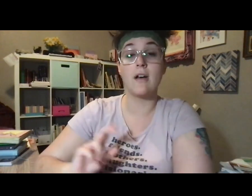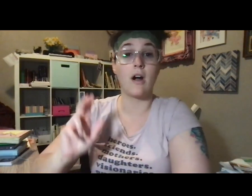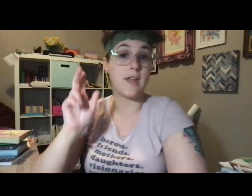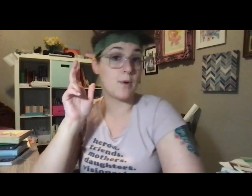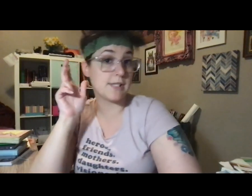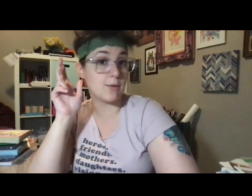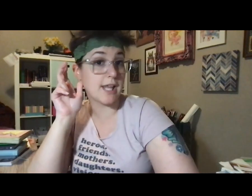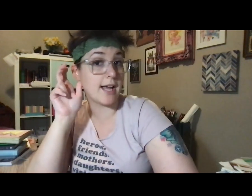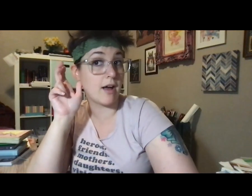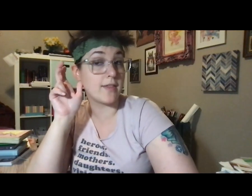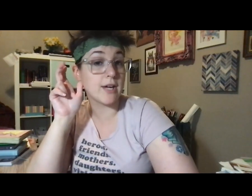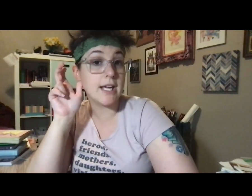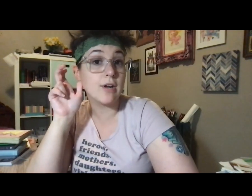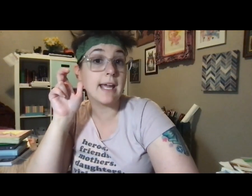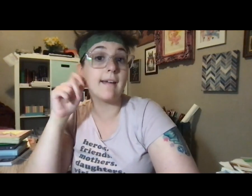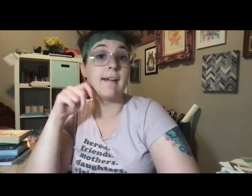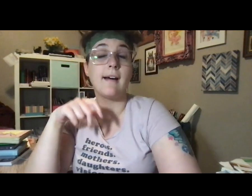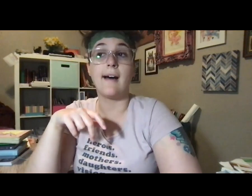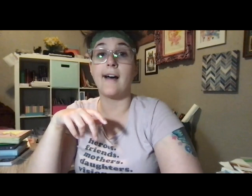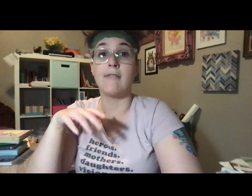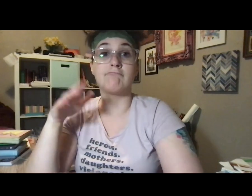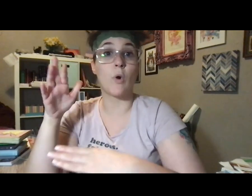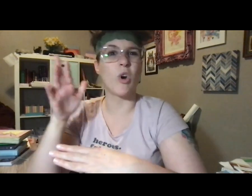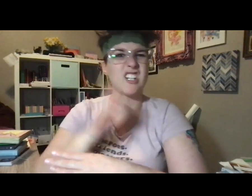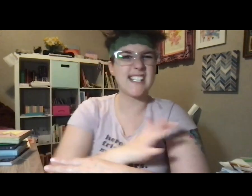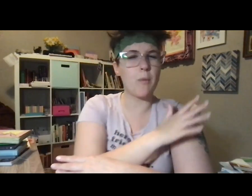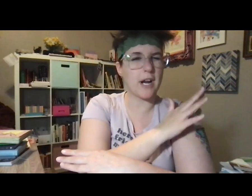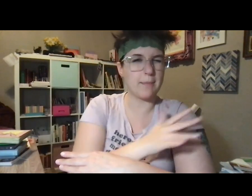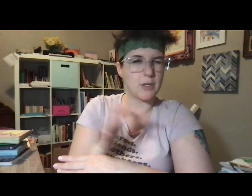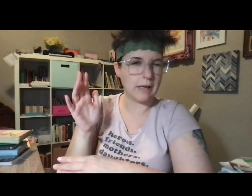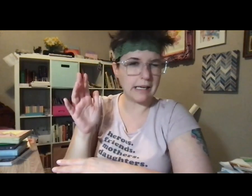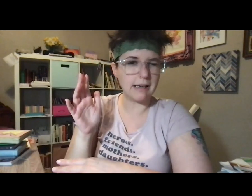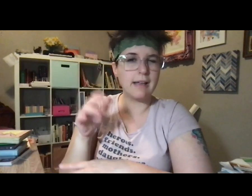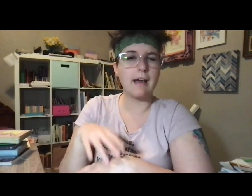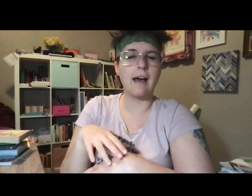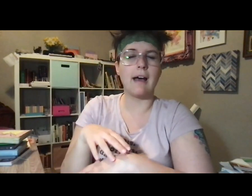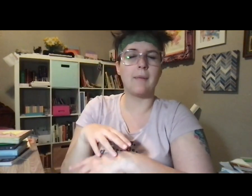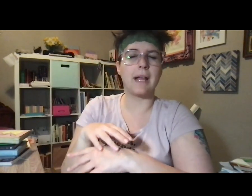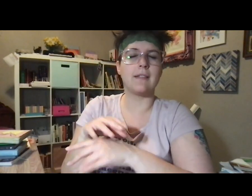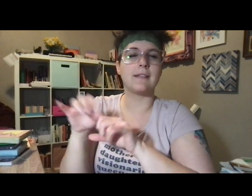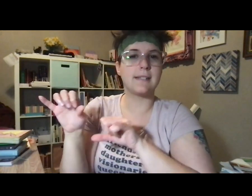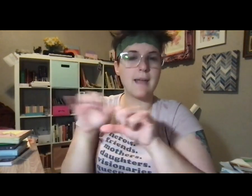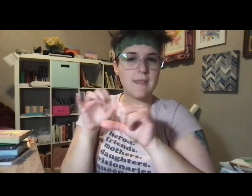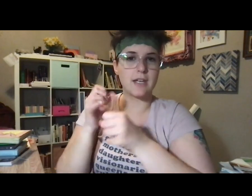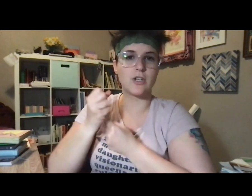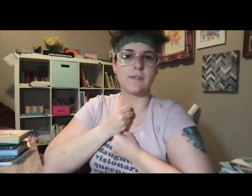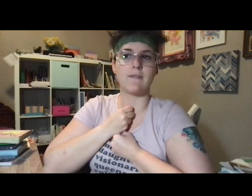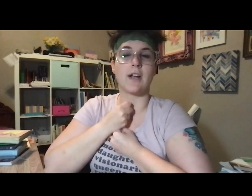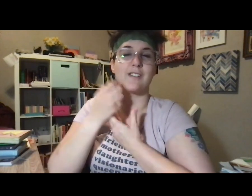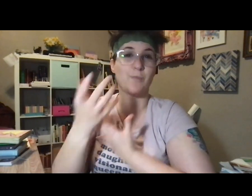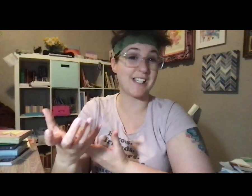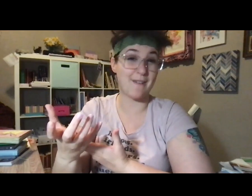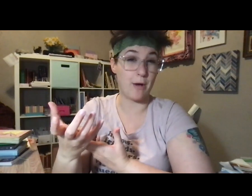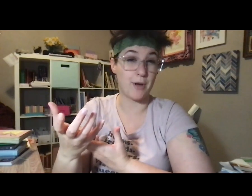signs? Are they mostly relying on their hearing or somewhere in between? And then the same thing in terms of